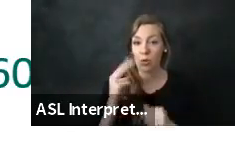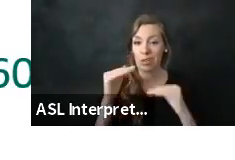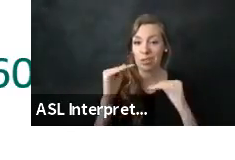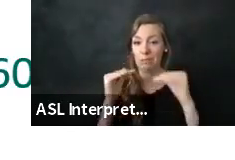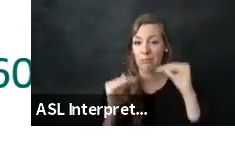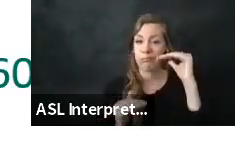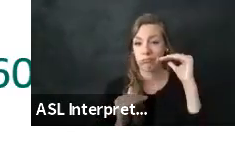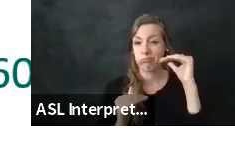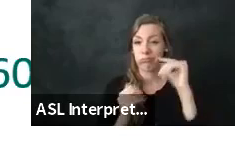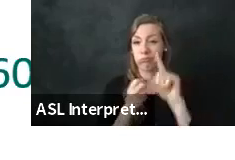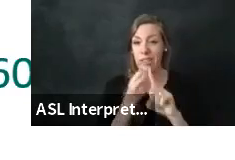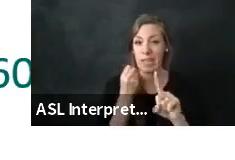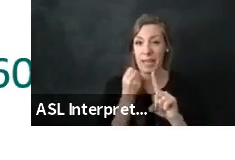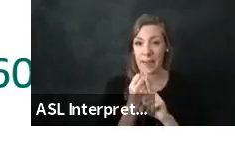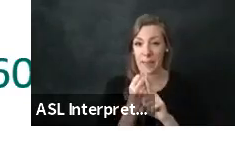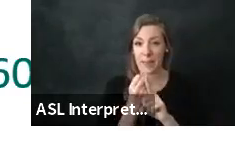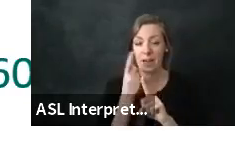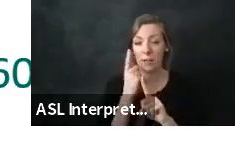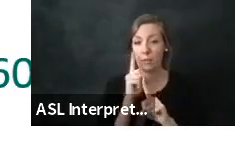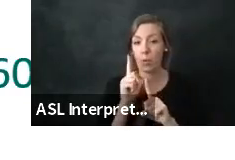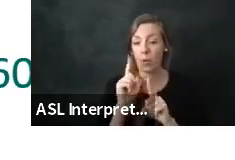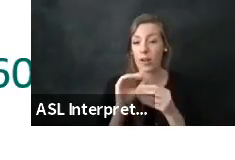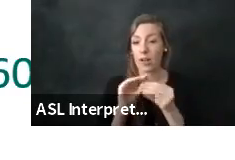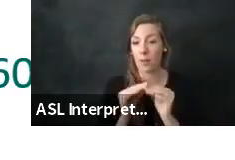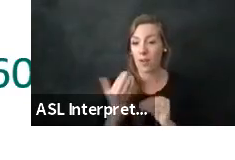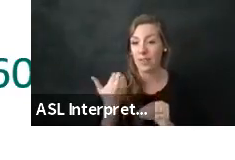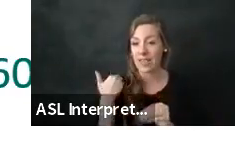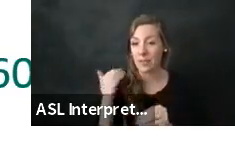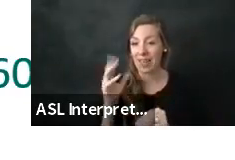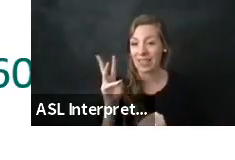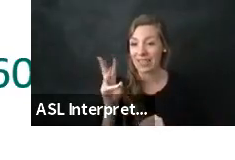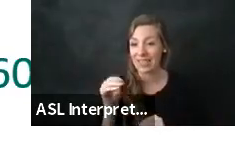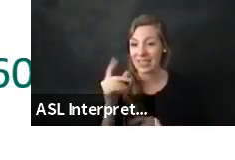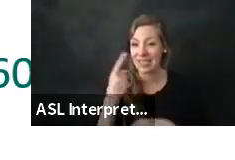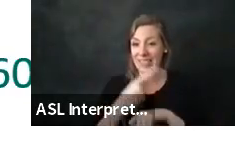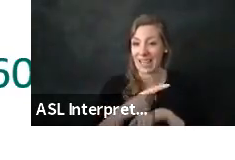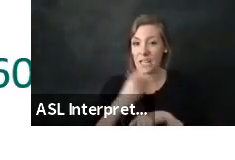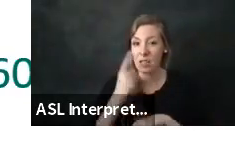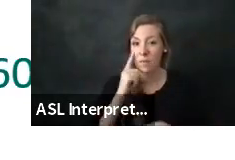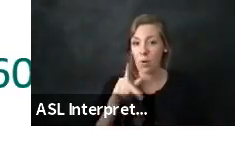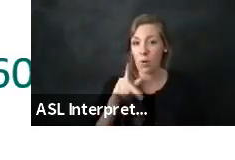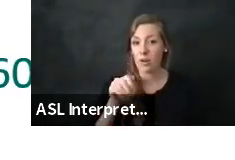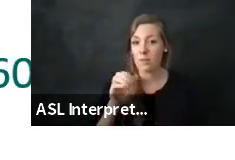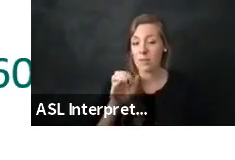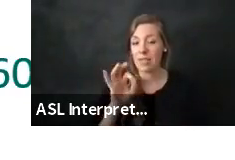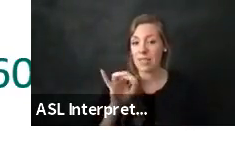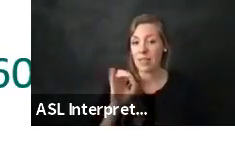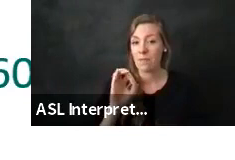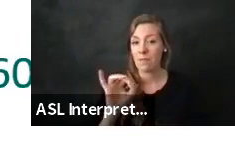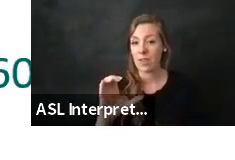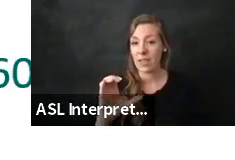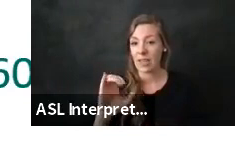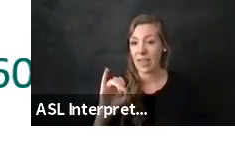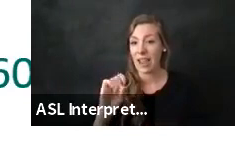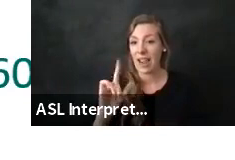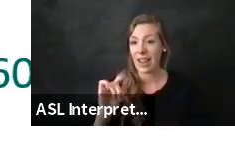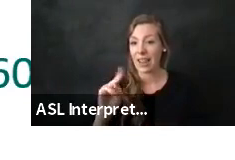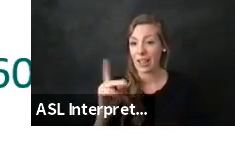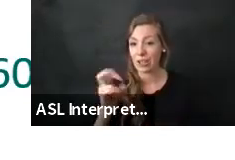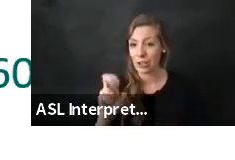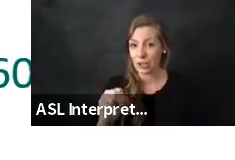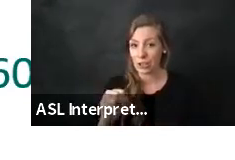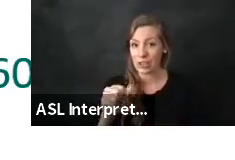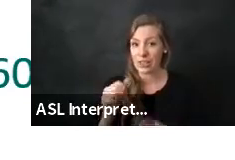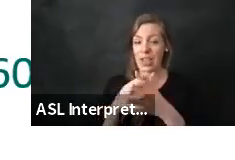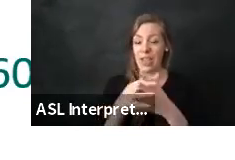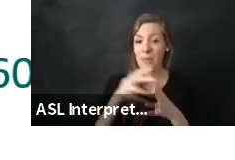disproportionate impact in terms of number of cases in the last 60 days among Pacific Islander residents, American Indian Alaska